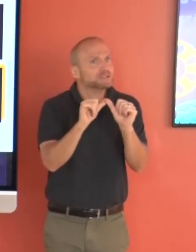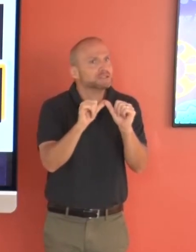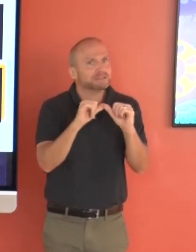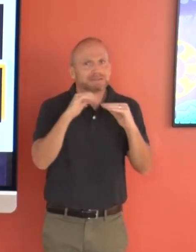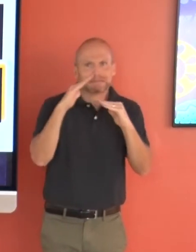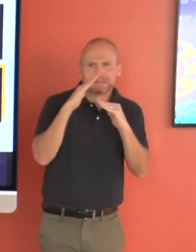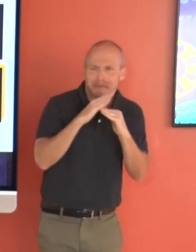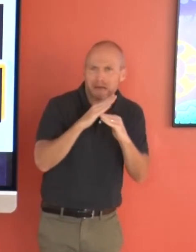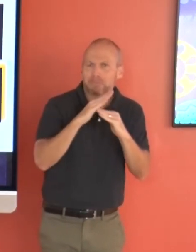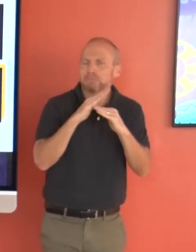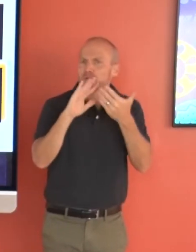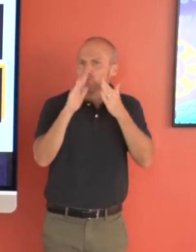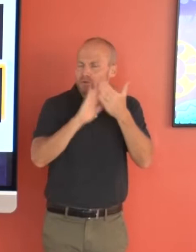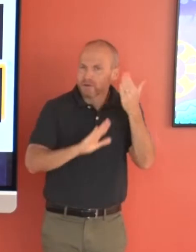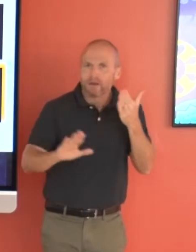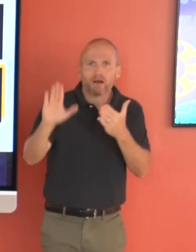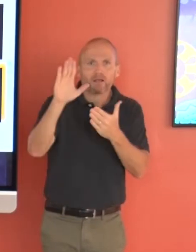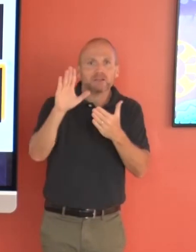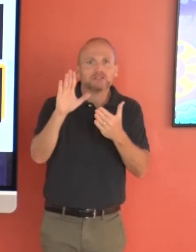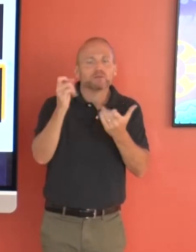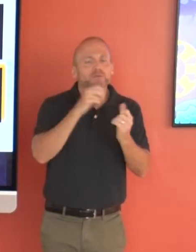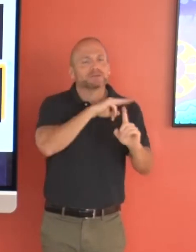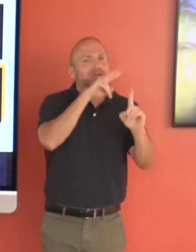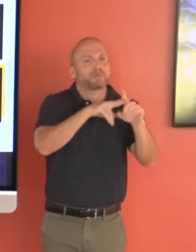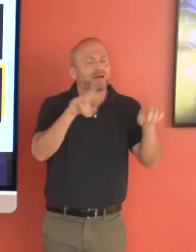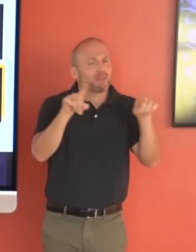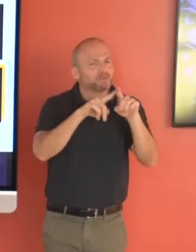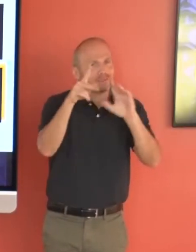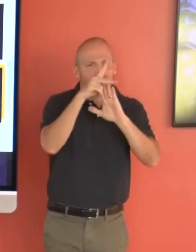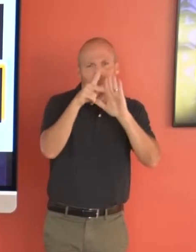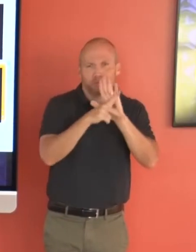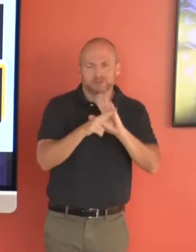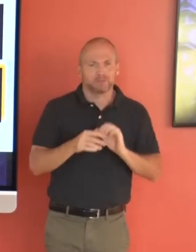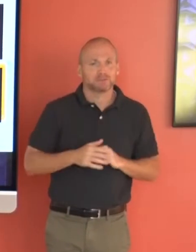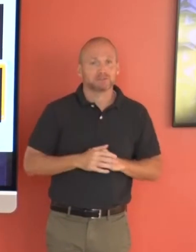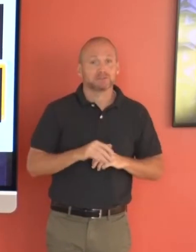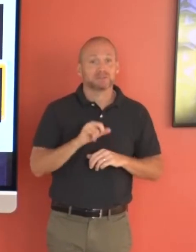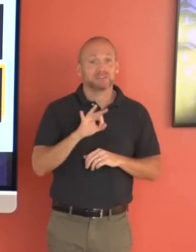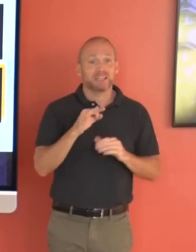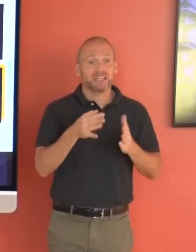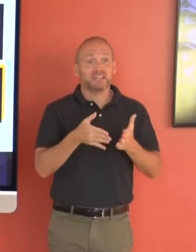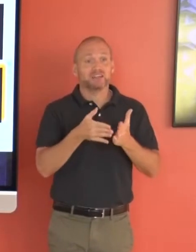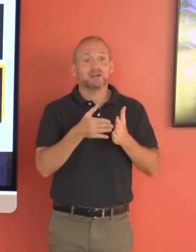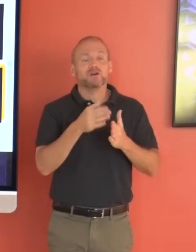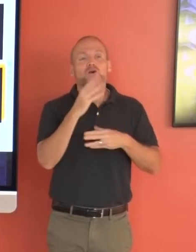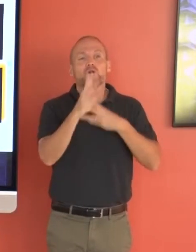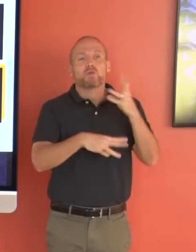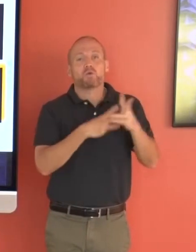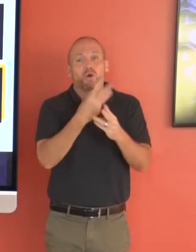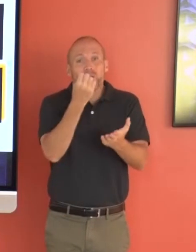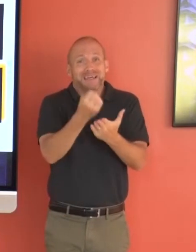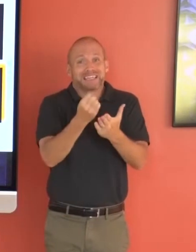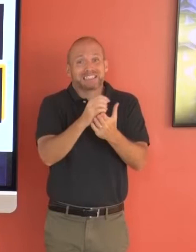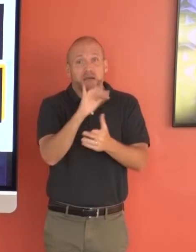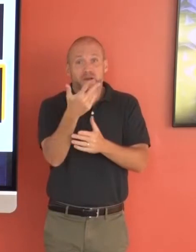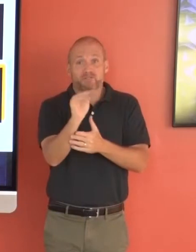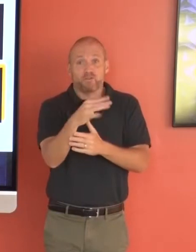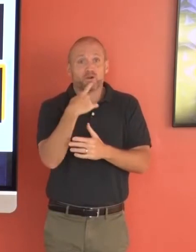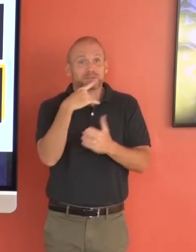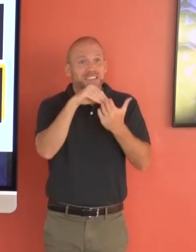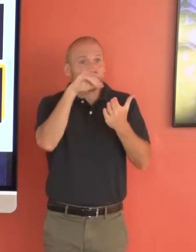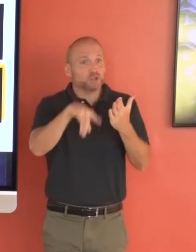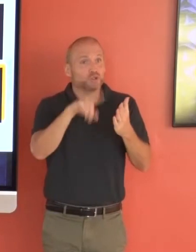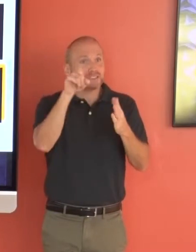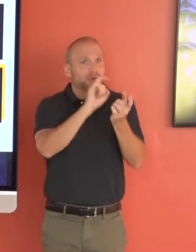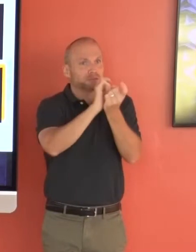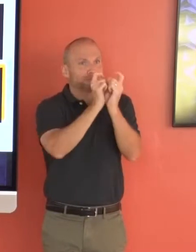continually apply those same principles. If we're asking our students, the World Economic Forum says that students have to be adaptable and